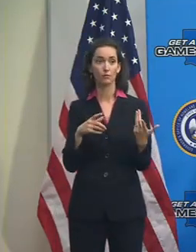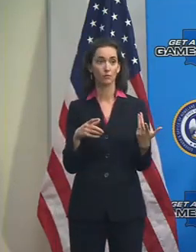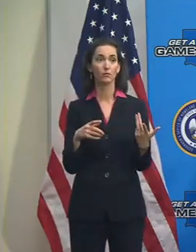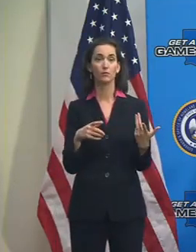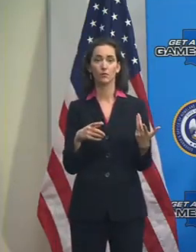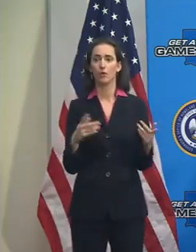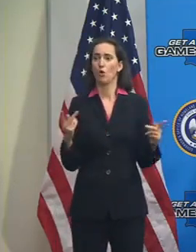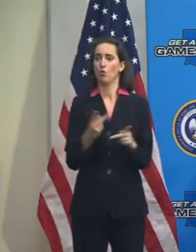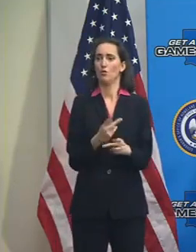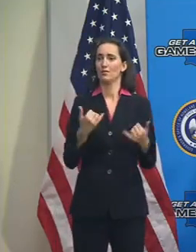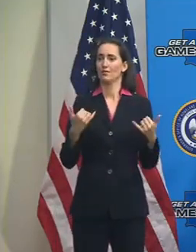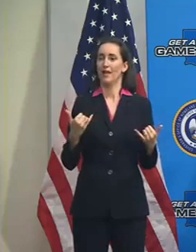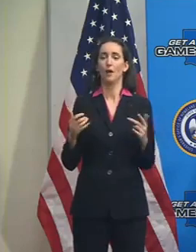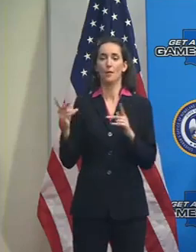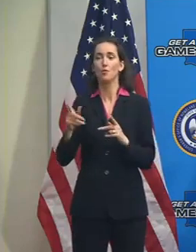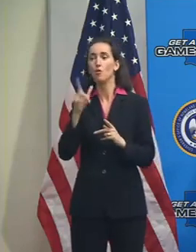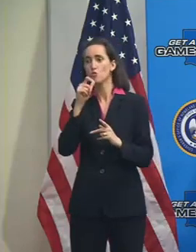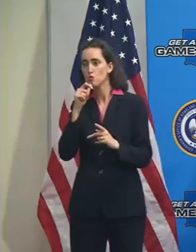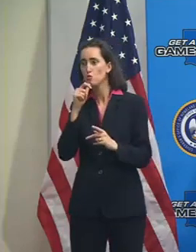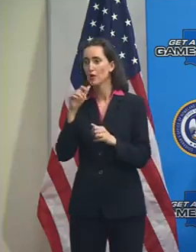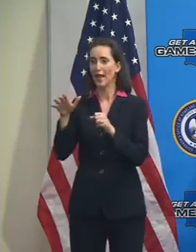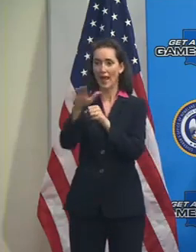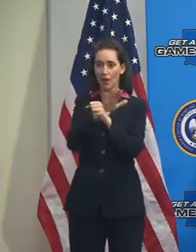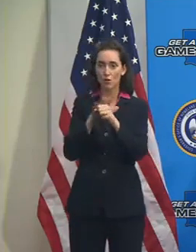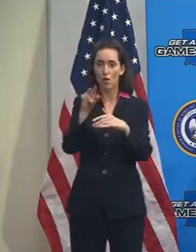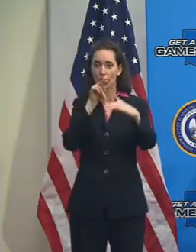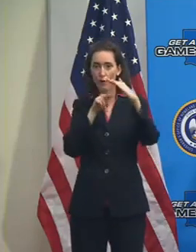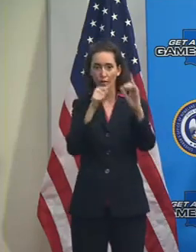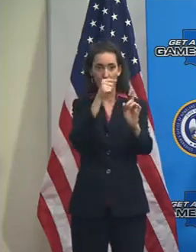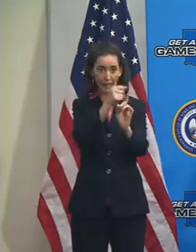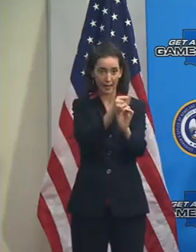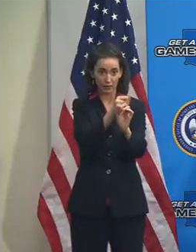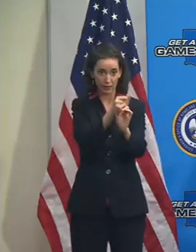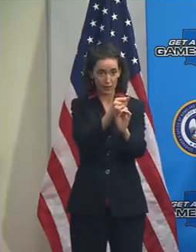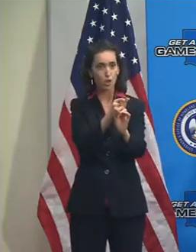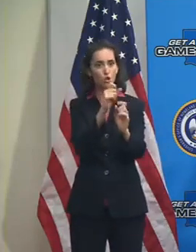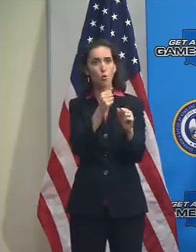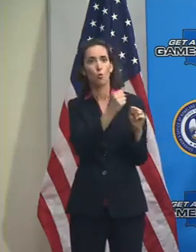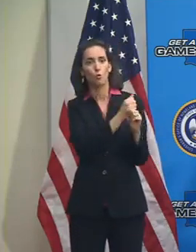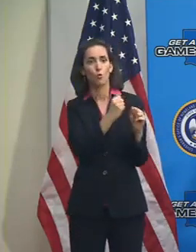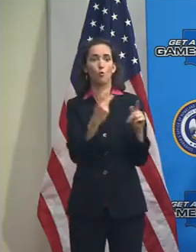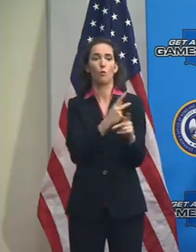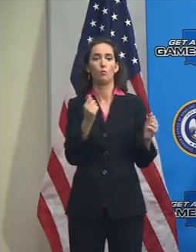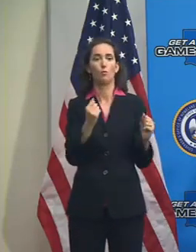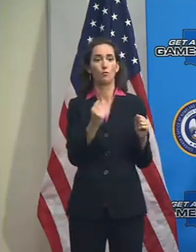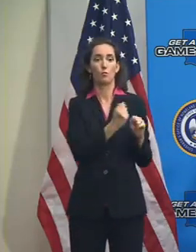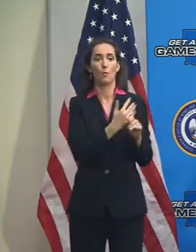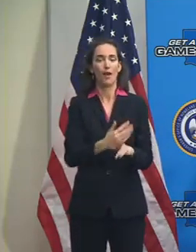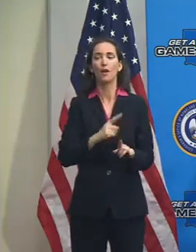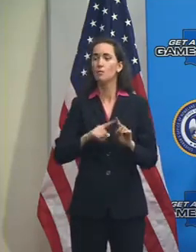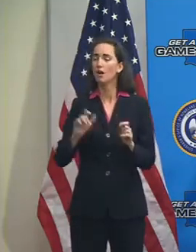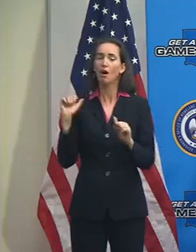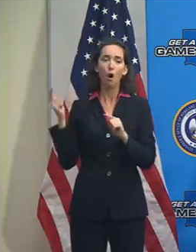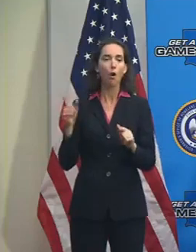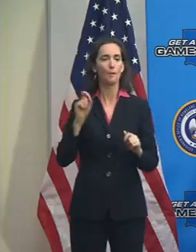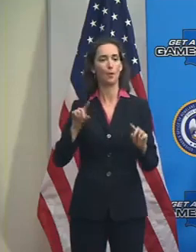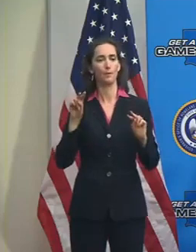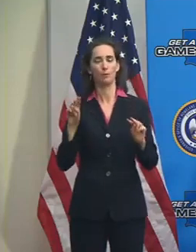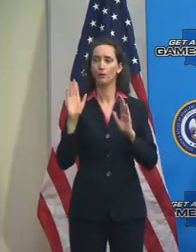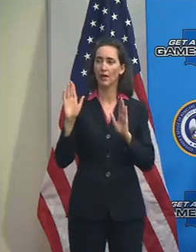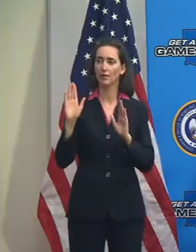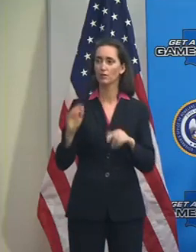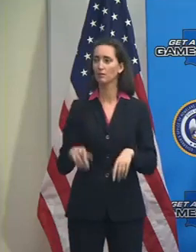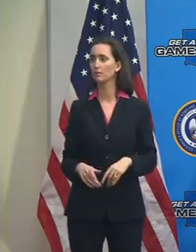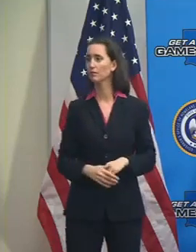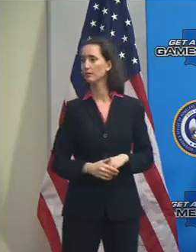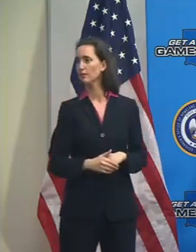greater degree for those people who are in the forecast. But everybody needs to be paying attention to this. Yes, sir. Will you open any